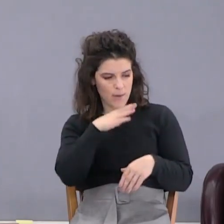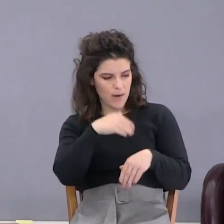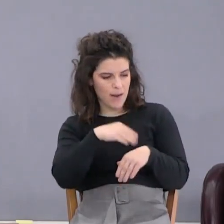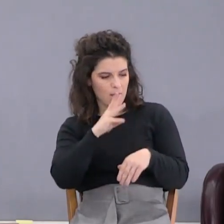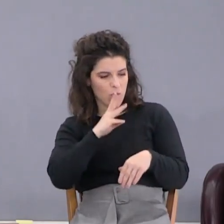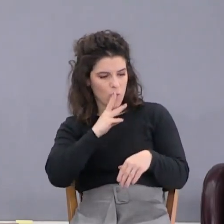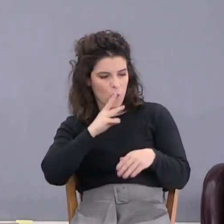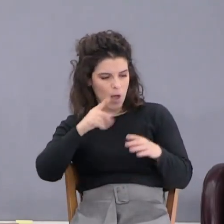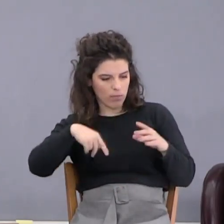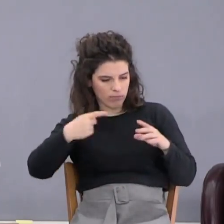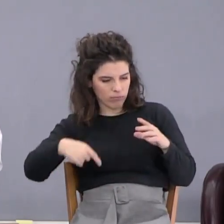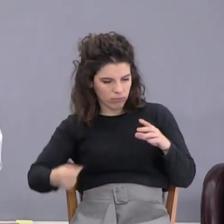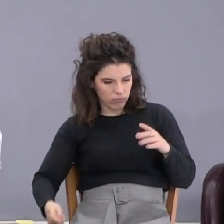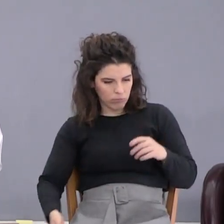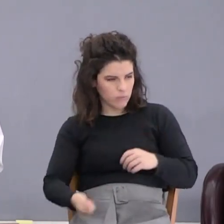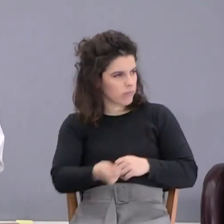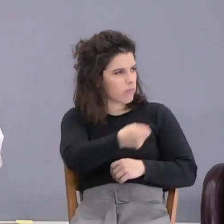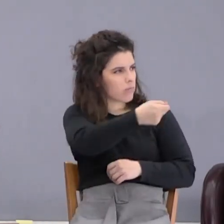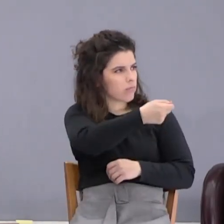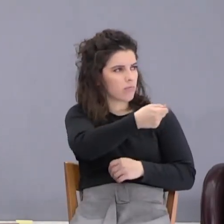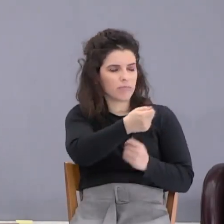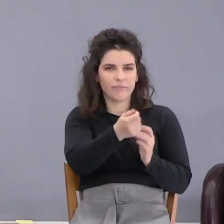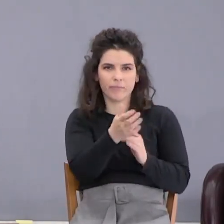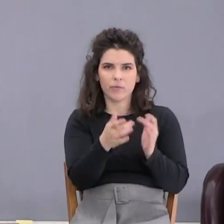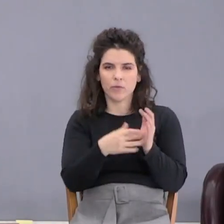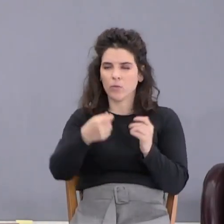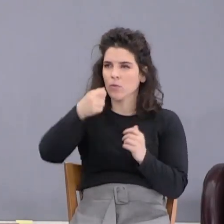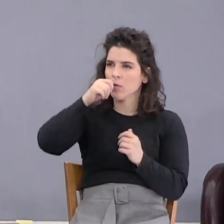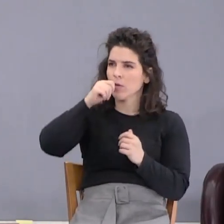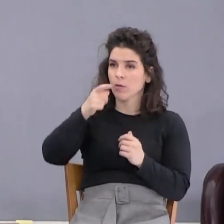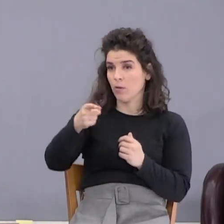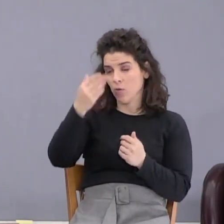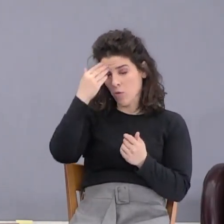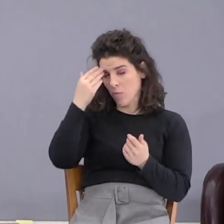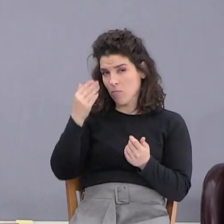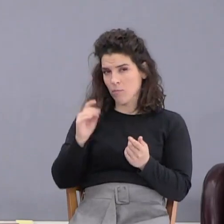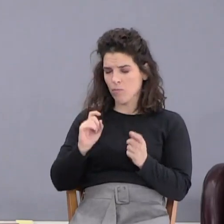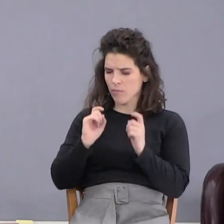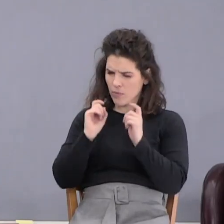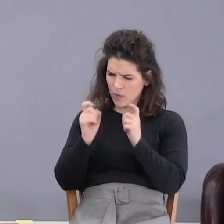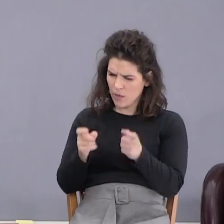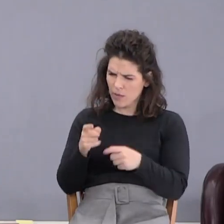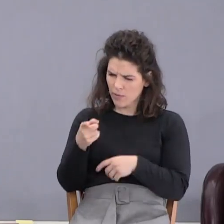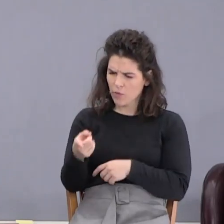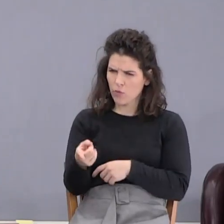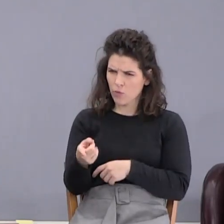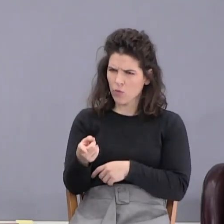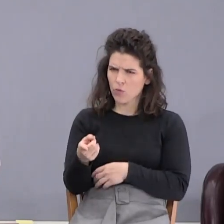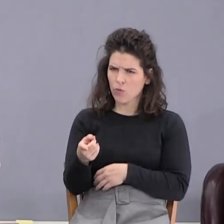gave Jesus, a ladle full of water. And then what did the Lord Jesus say? You know what? I'll give you